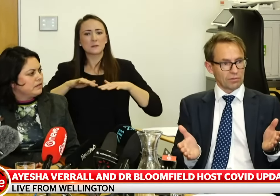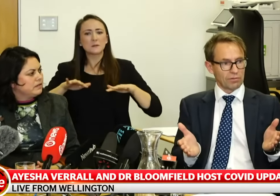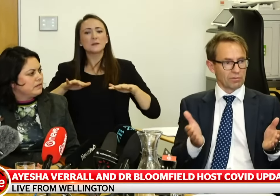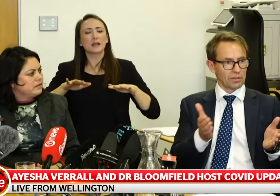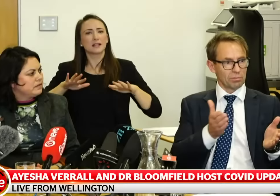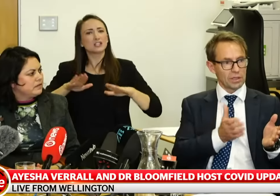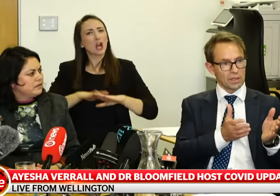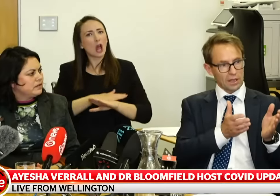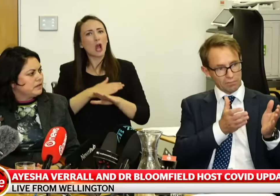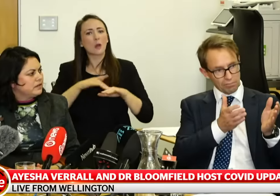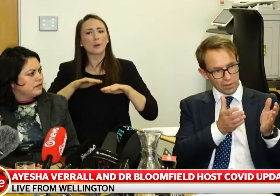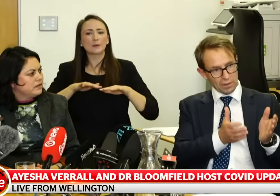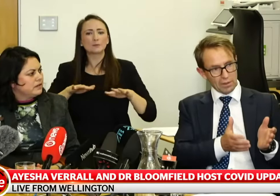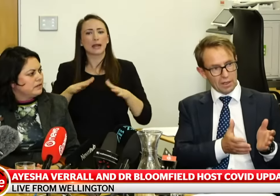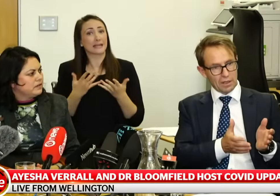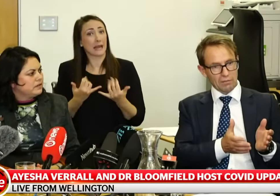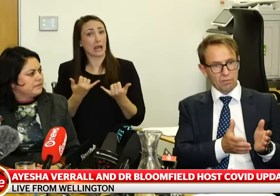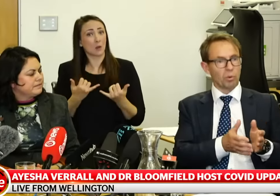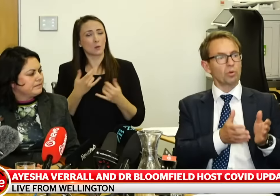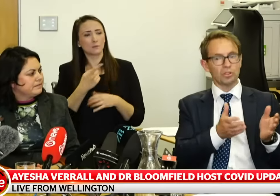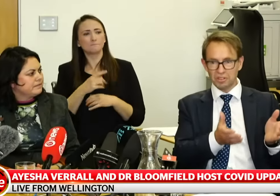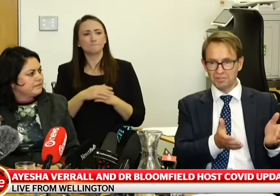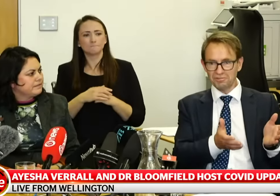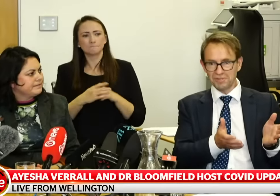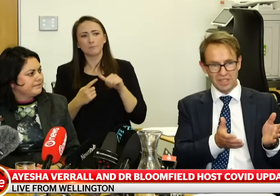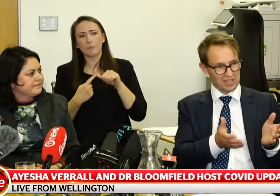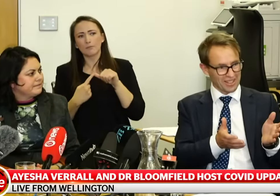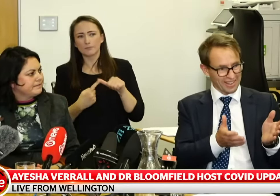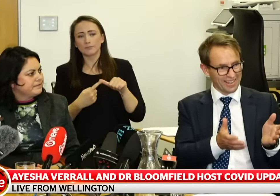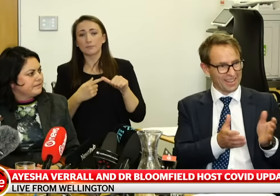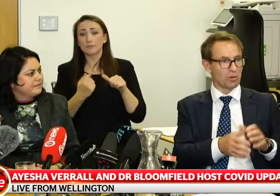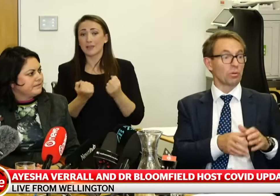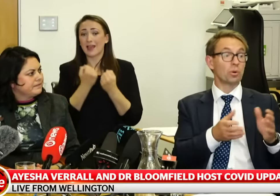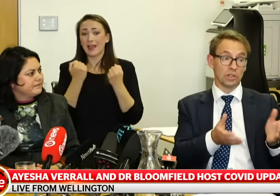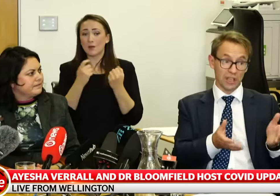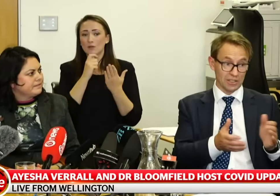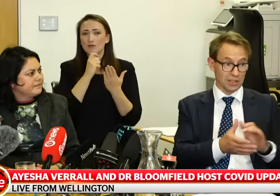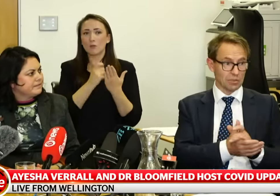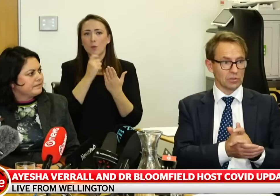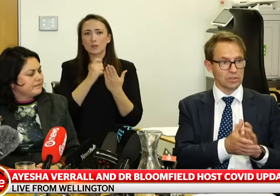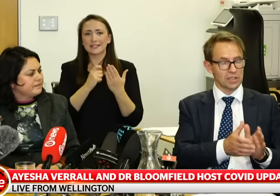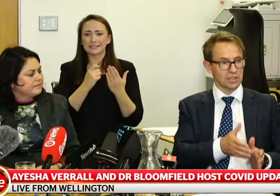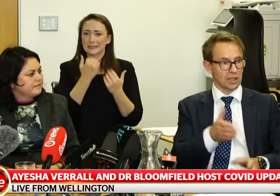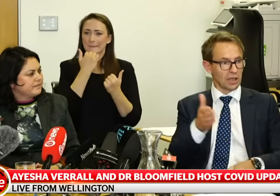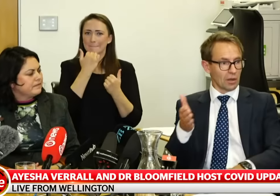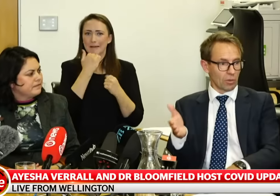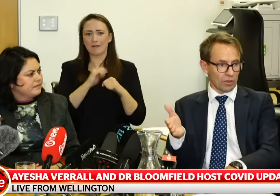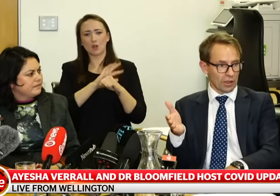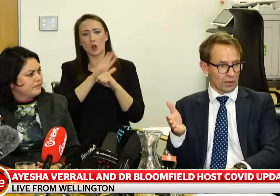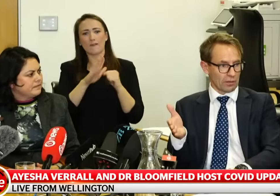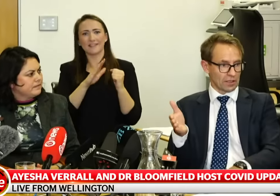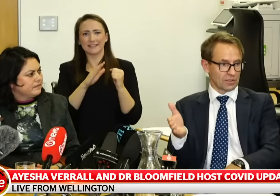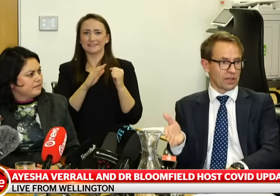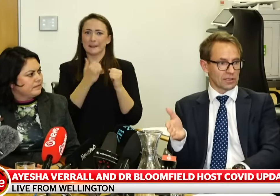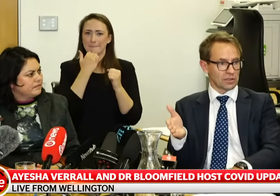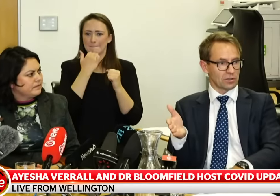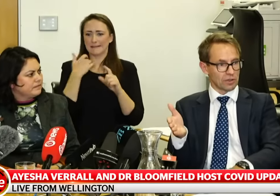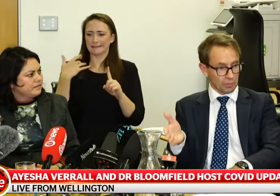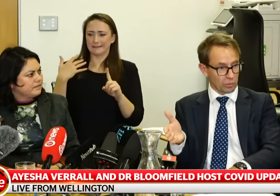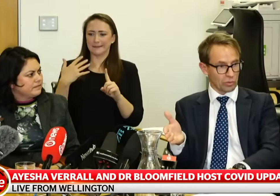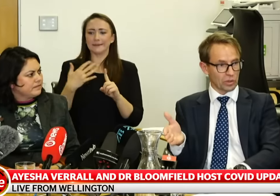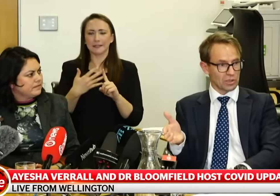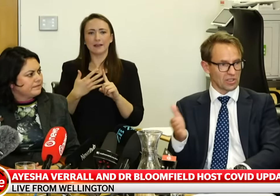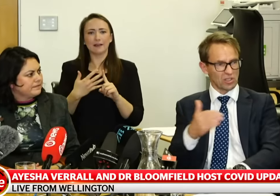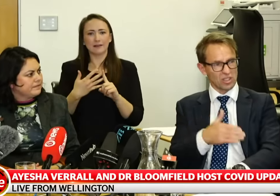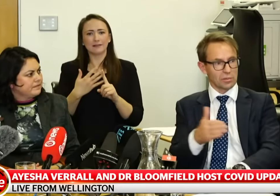months we've compared our reported testing or reported case numbers through the testing with our surveillance of